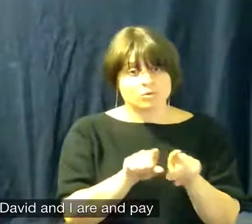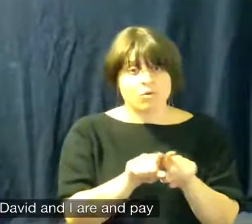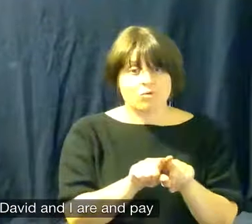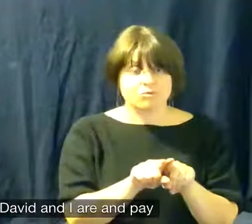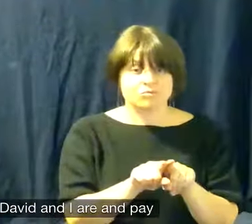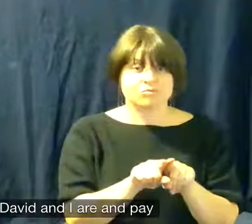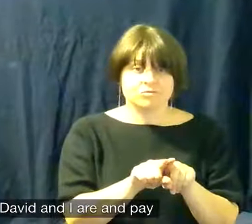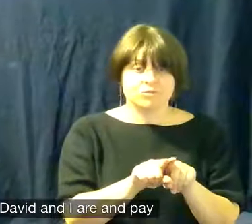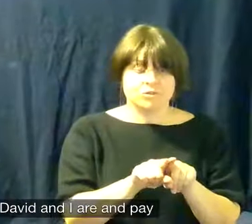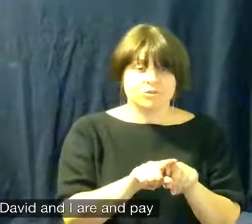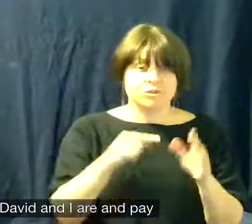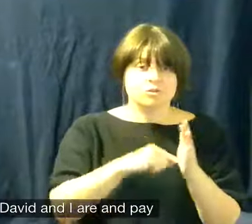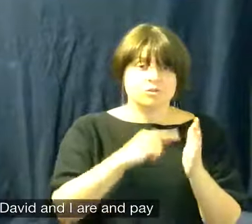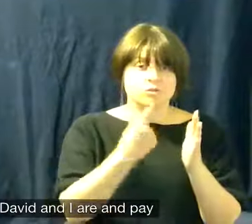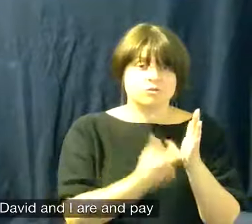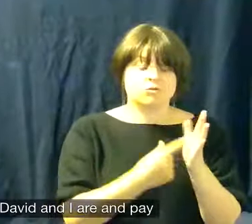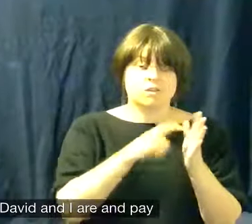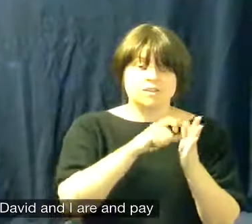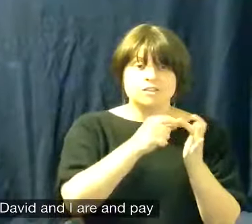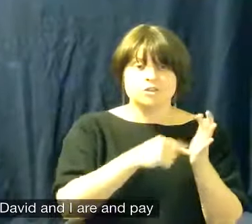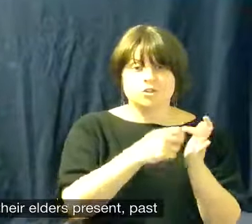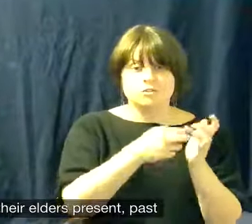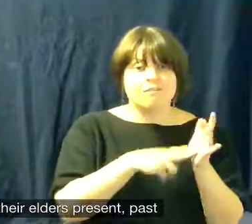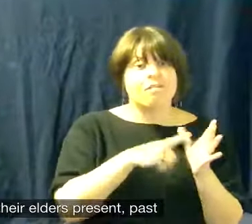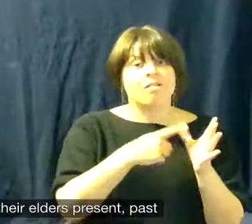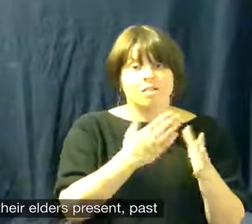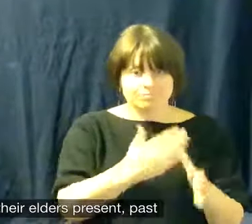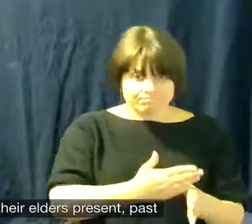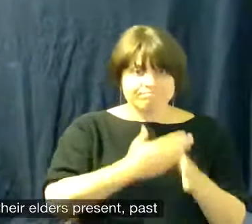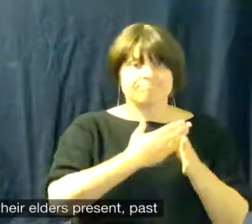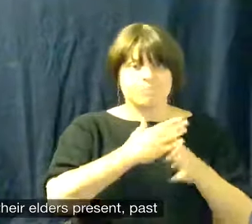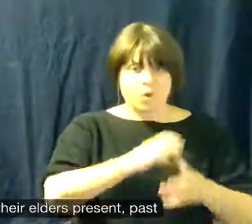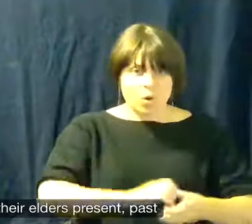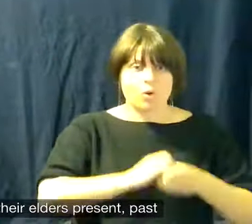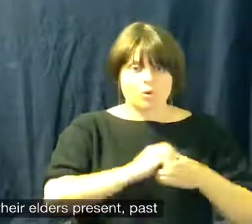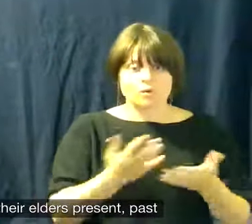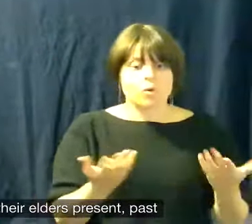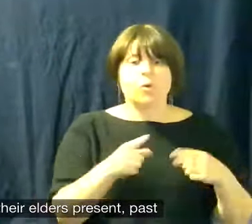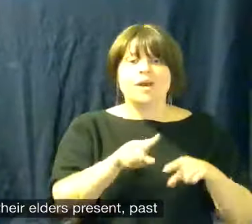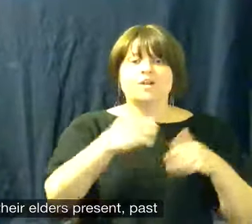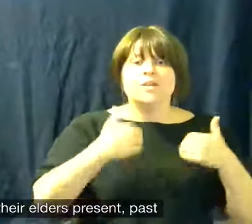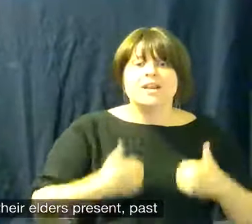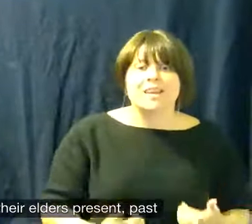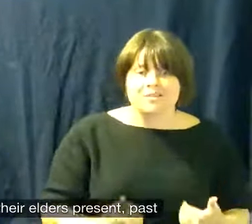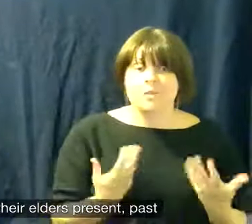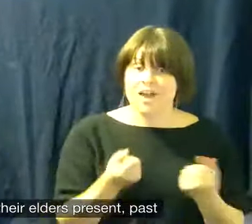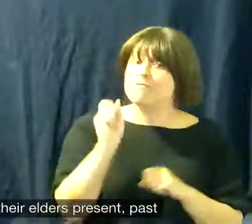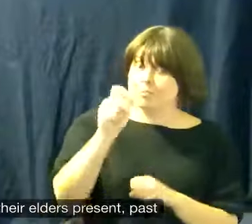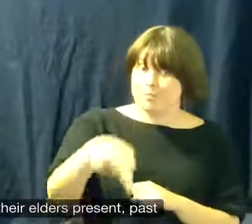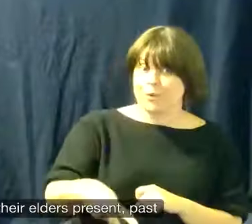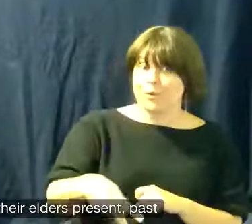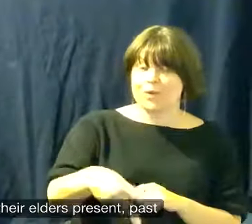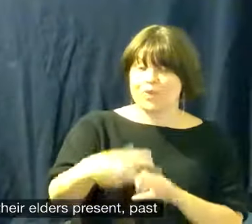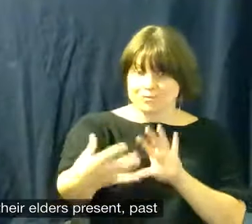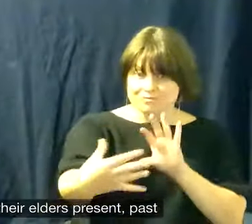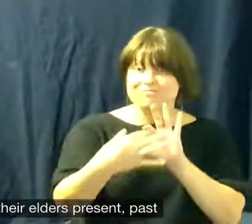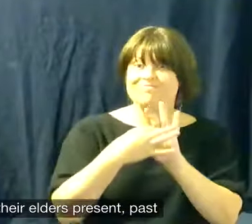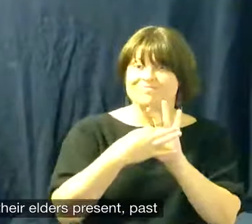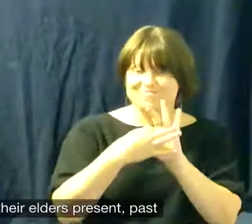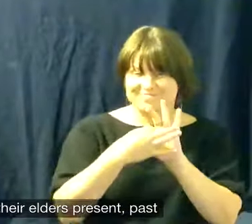to the traditional owners where you are, because we certainly have Perth with us, and